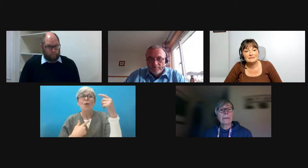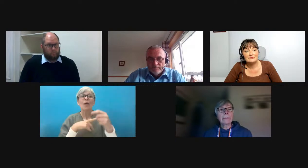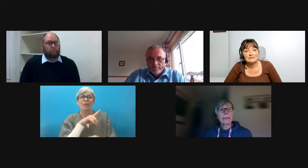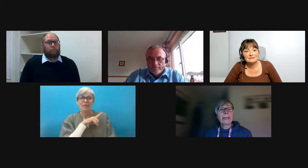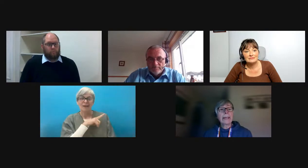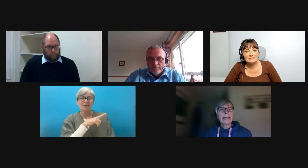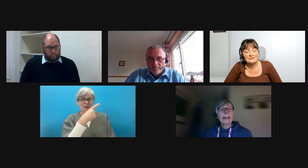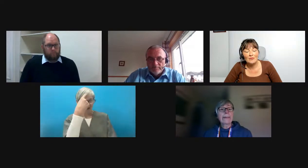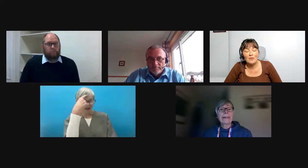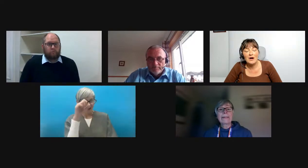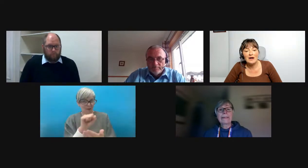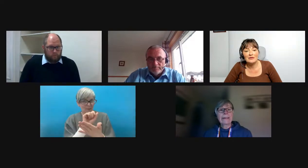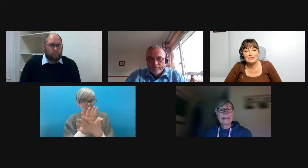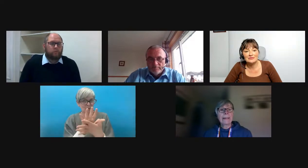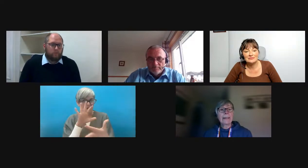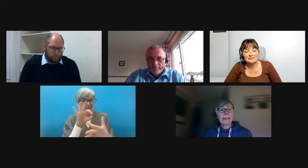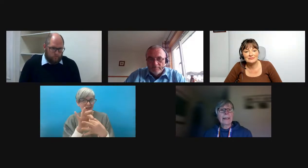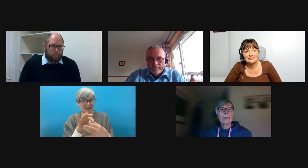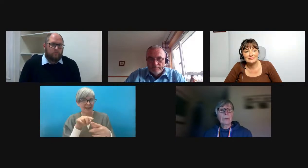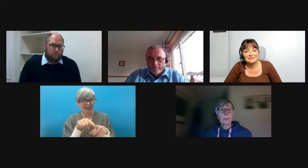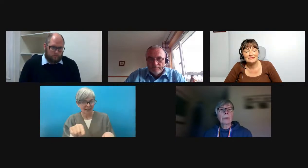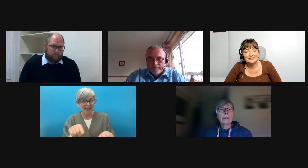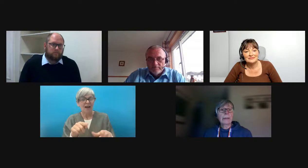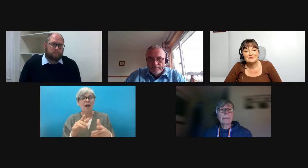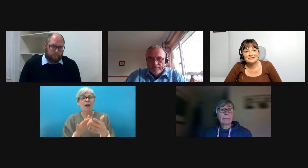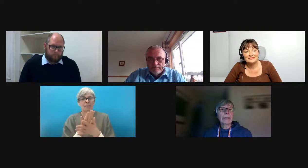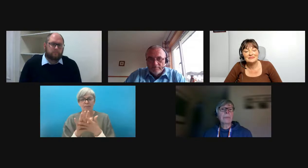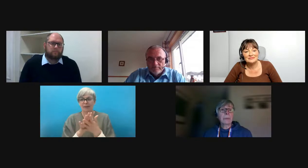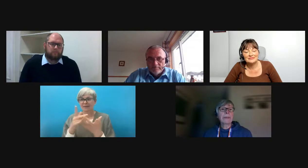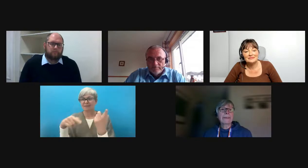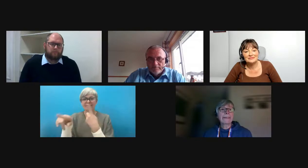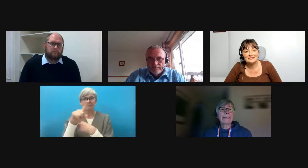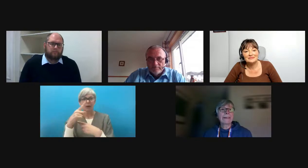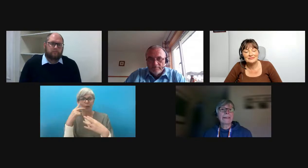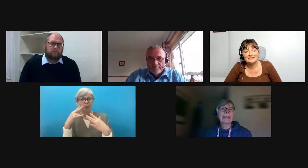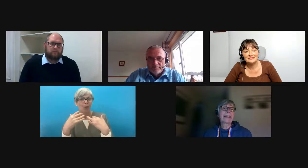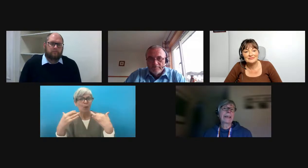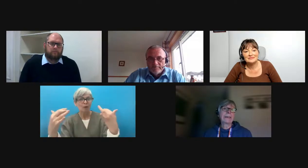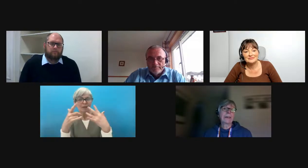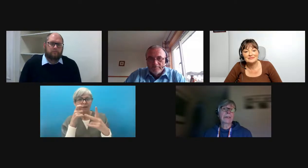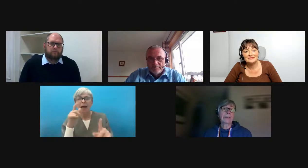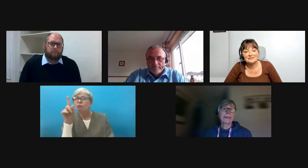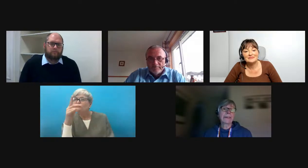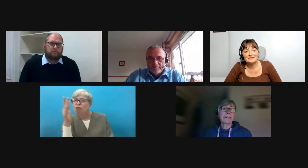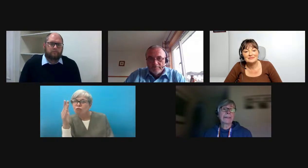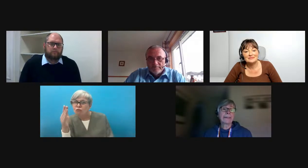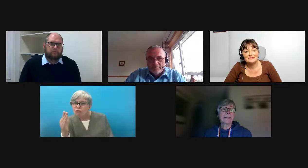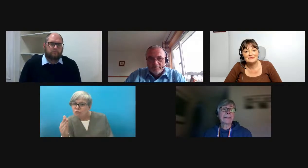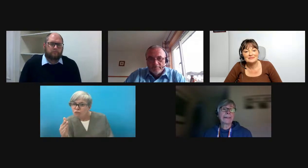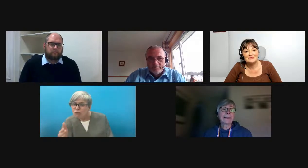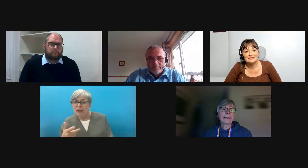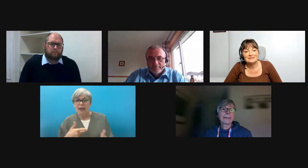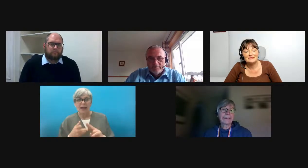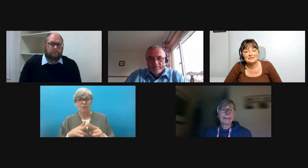at them and then see what might be missing there and then get in touch with us.